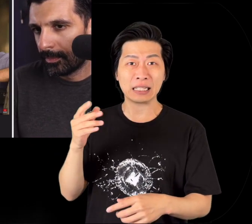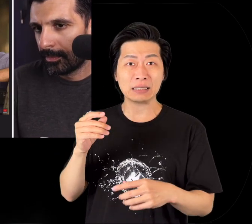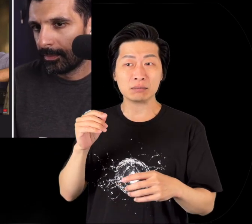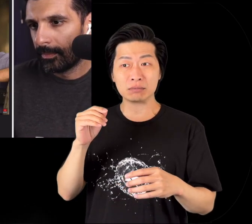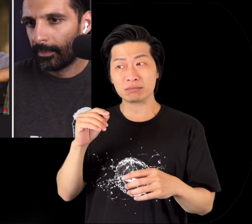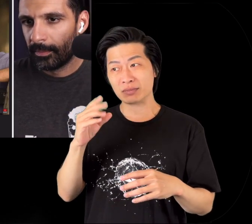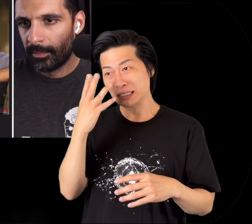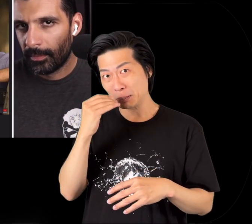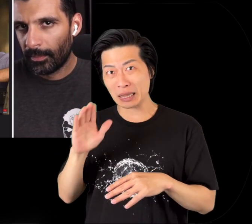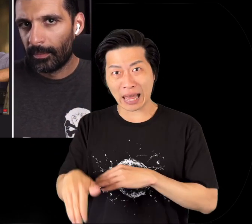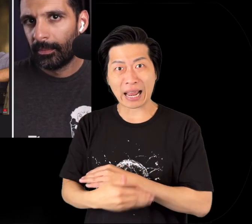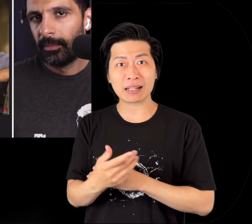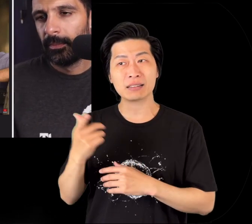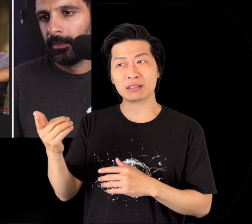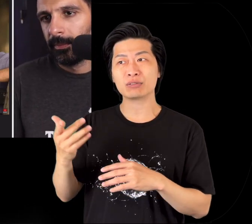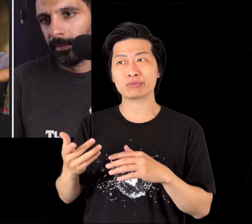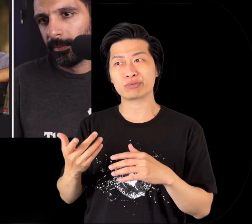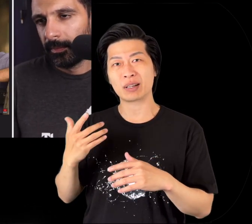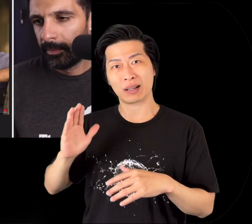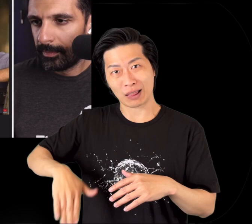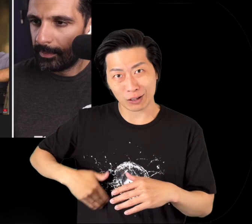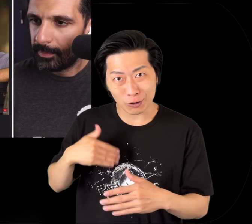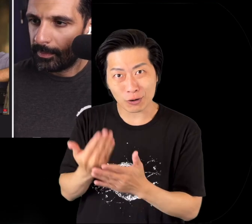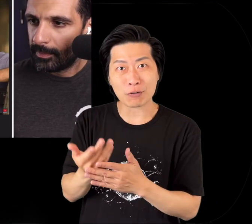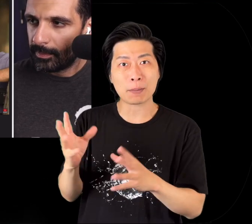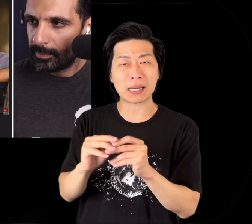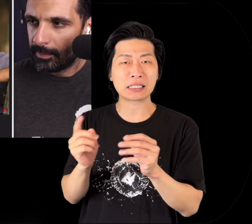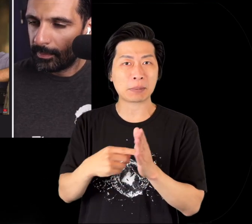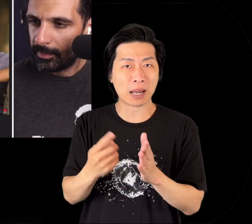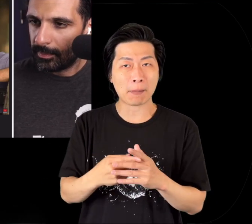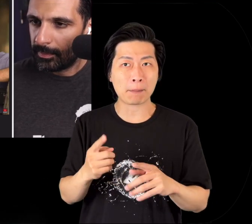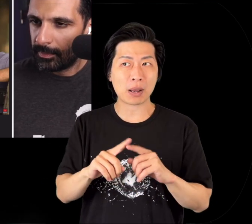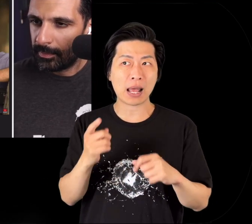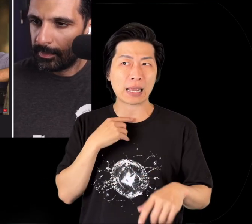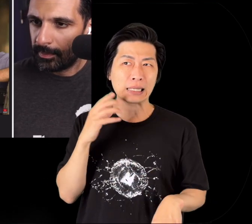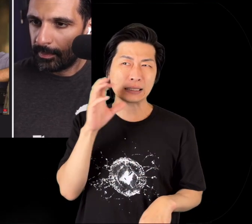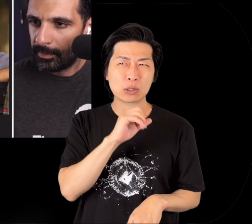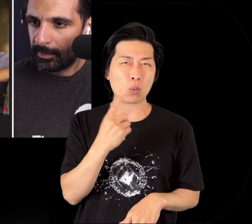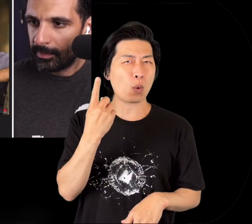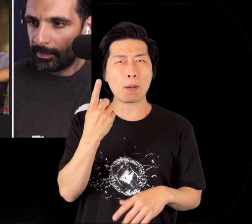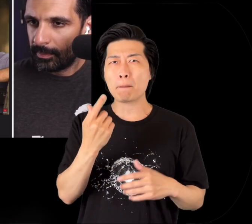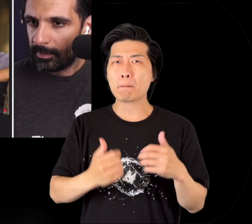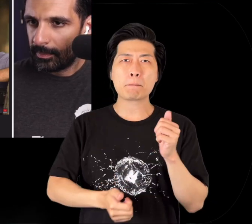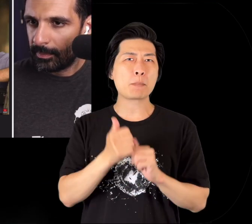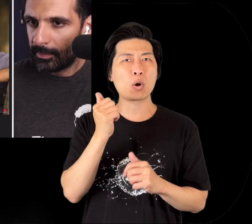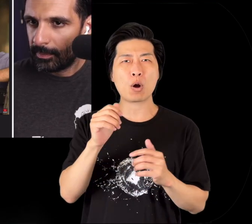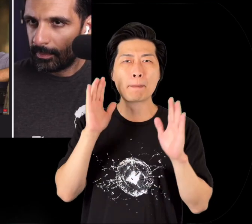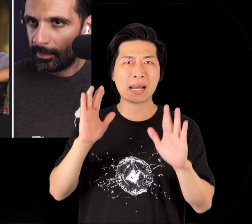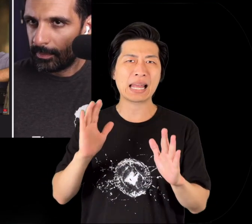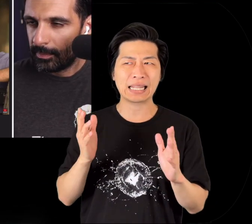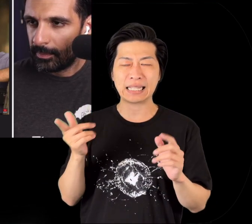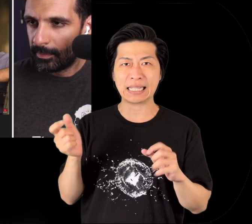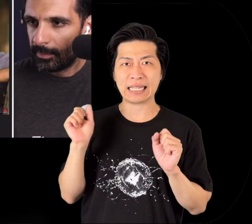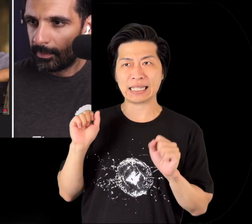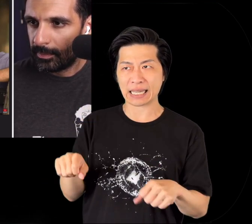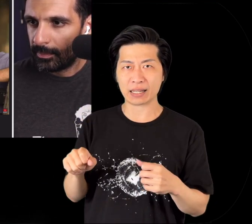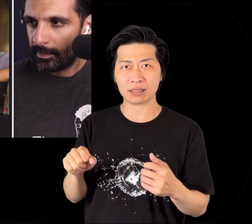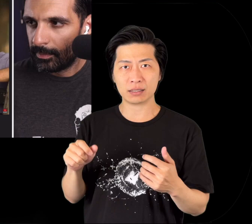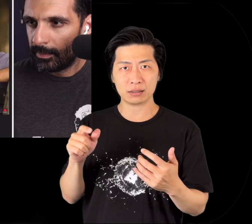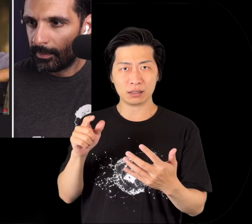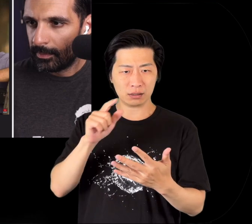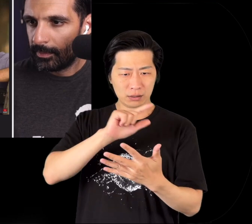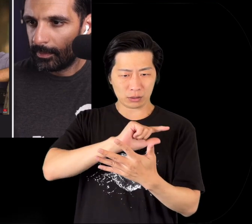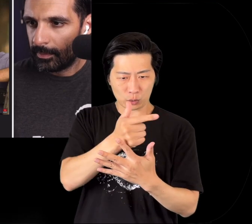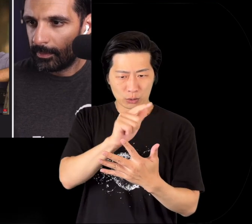run late at meetings at times. But I guess one of the most amazing things he does is he can